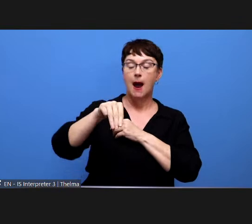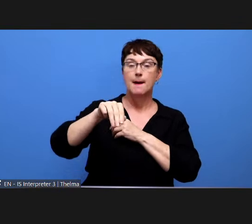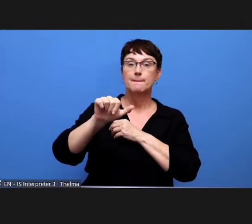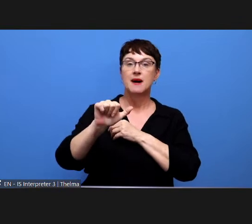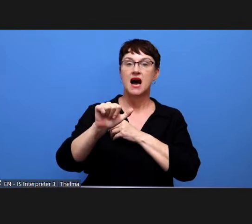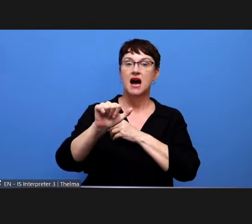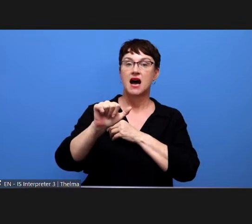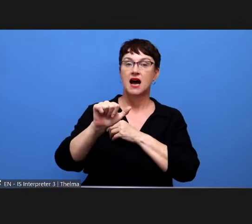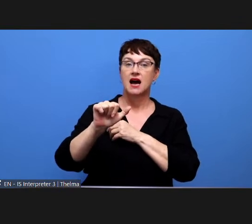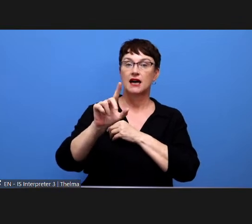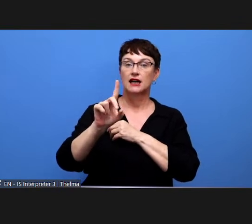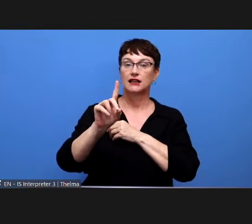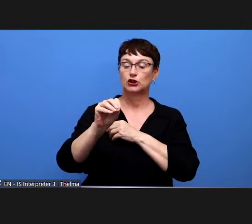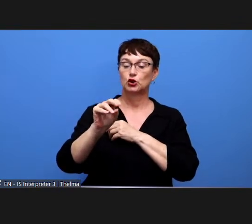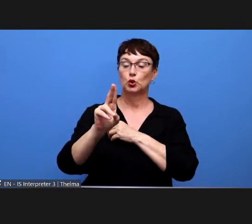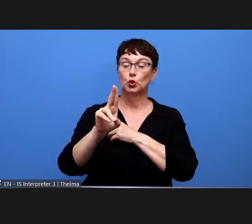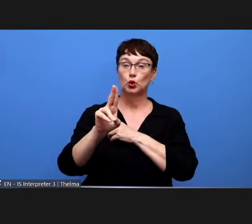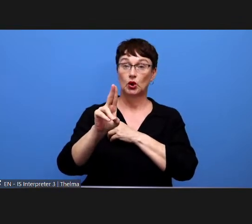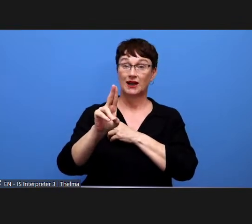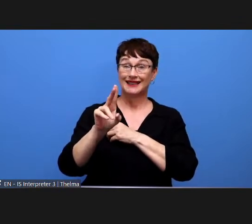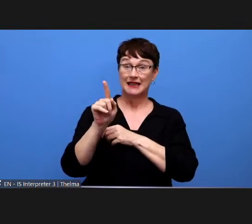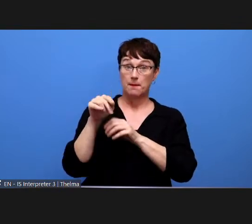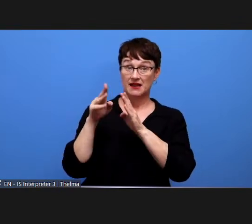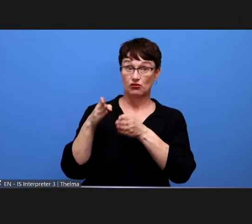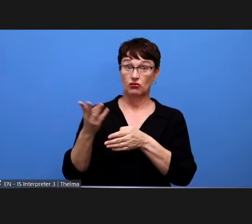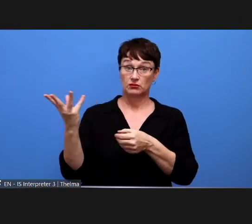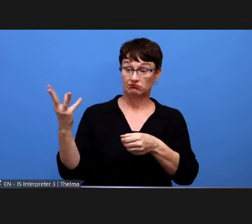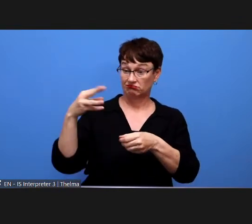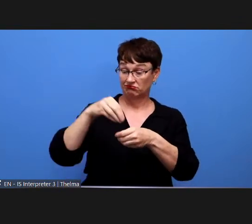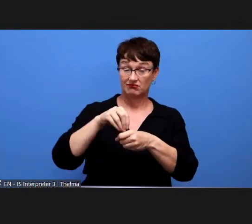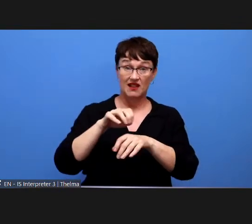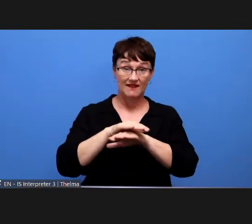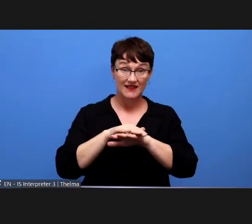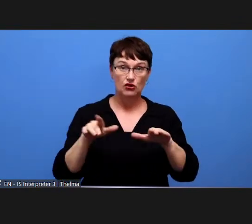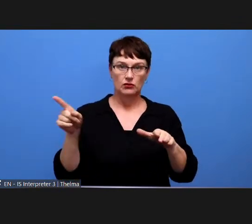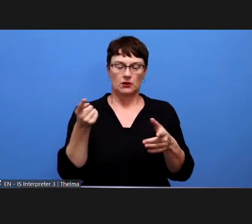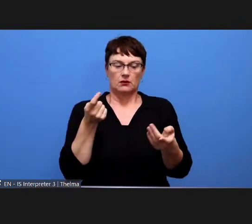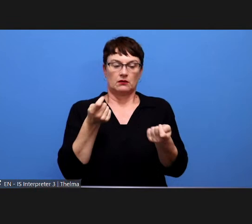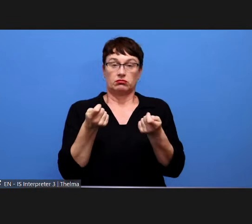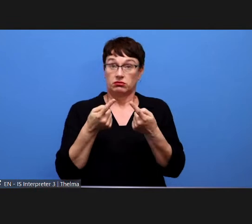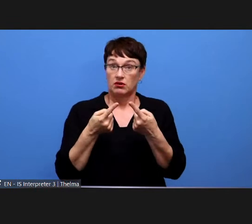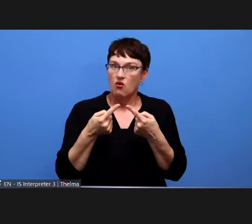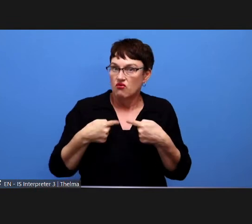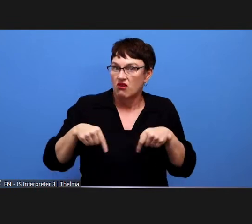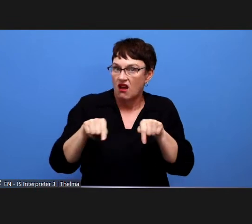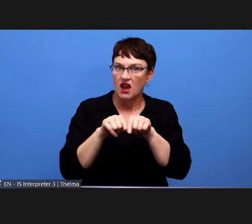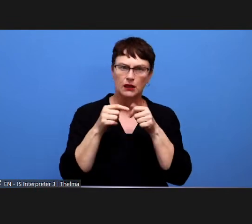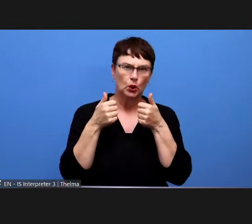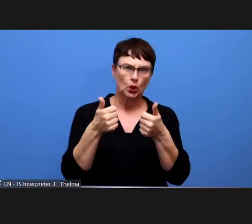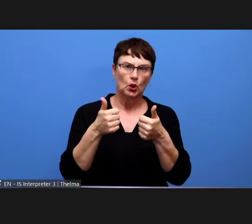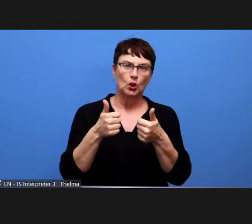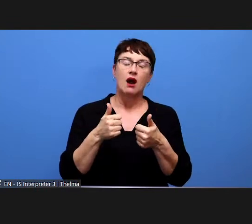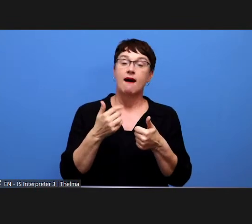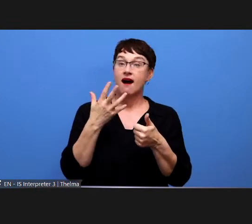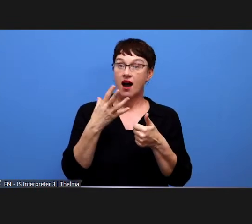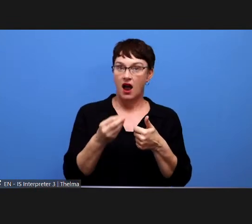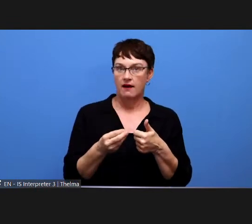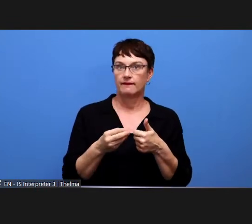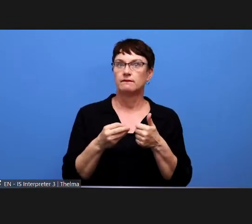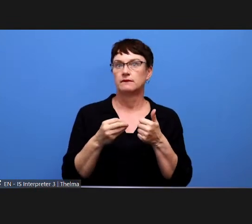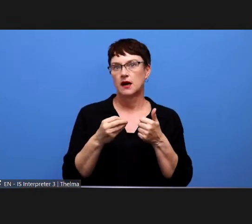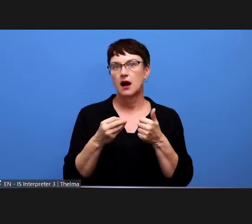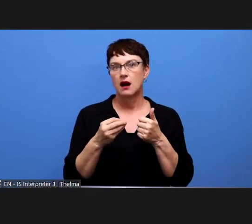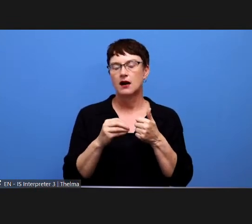Turyatunga, and Mr. Hubert Giesen from UNESCO. We had the senior statistician of UNICEF, Mr.